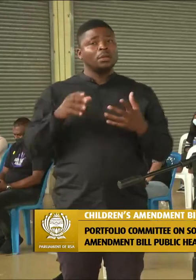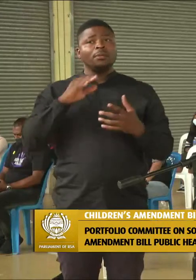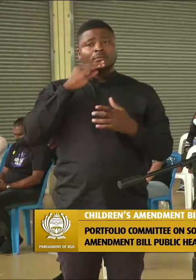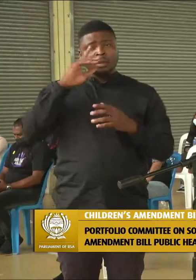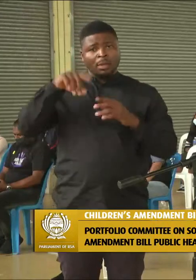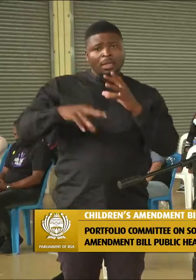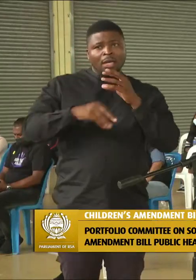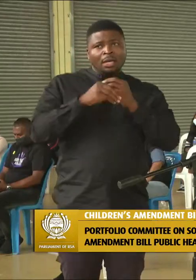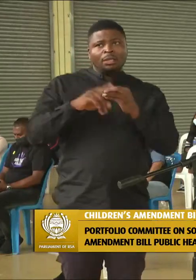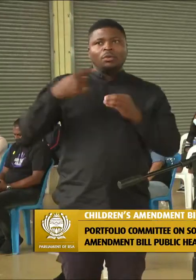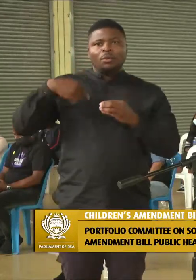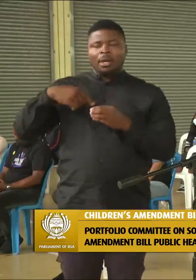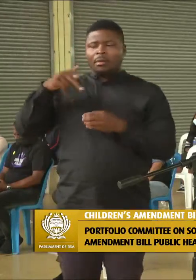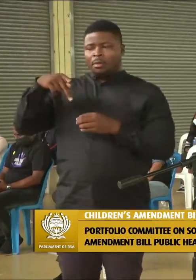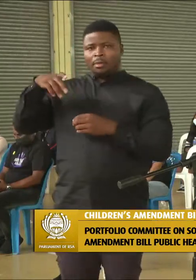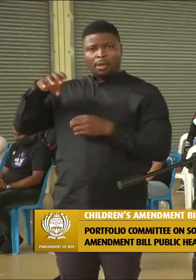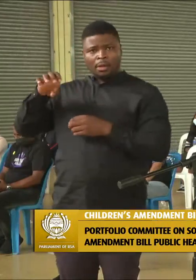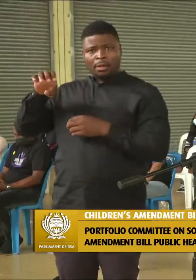PPEs